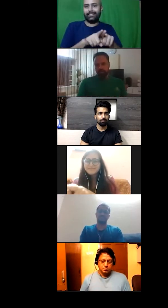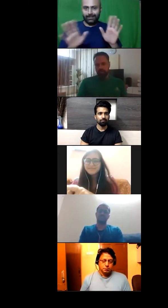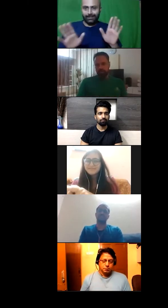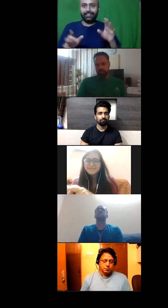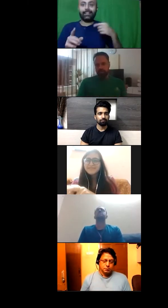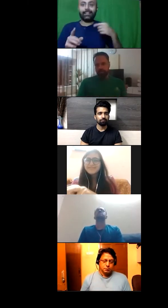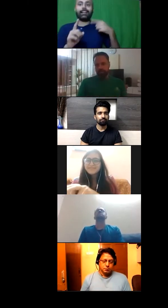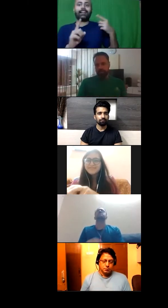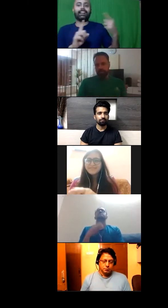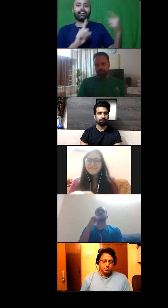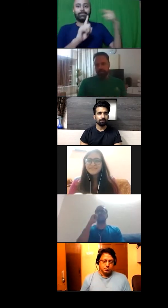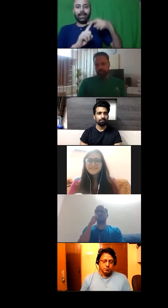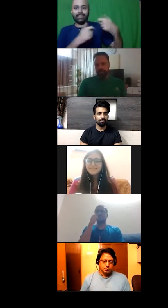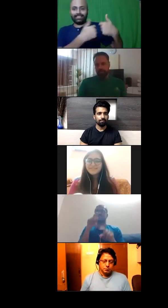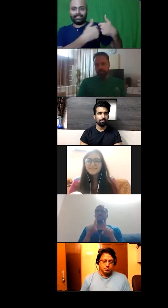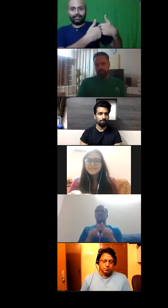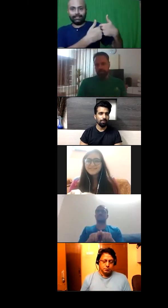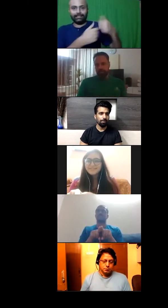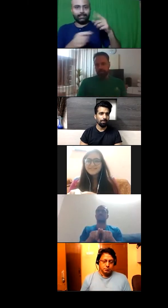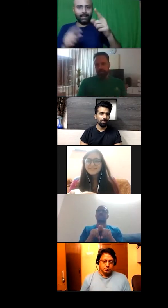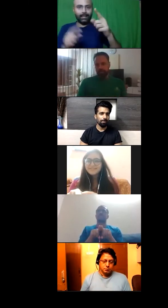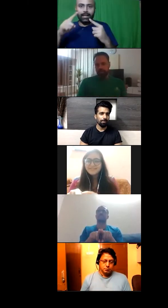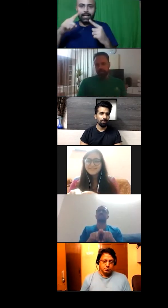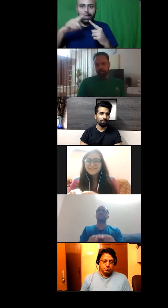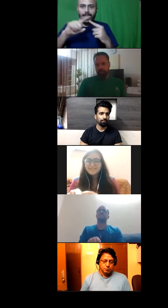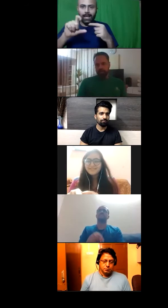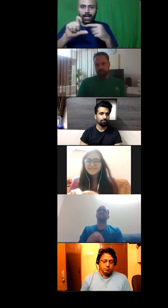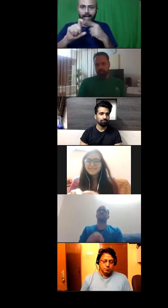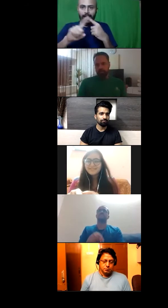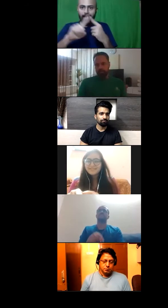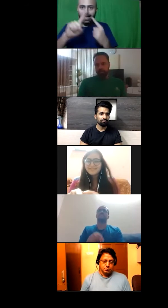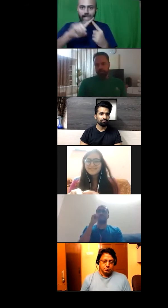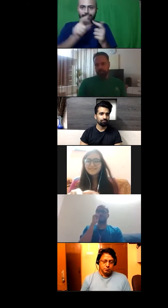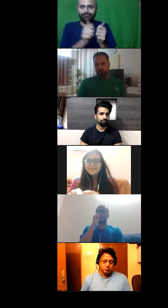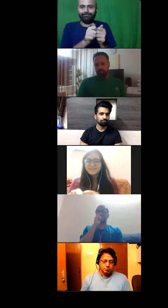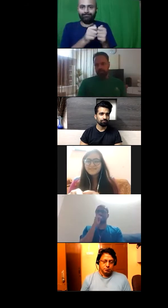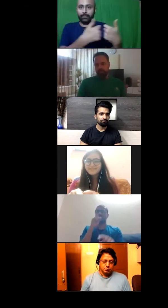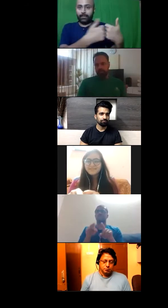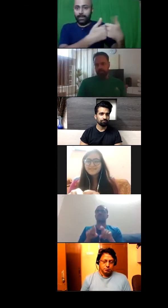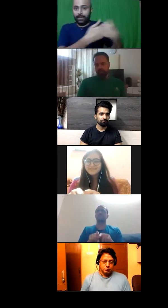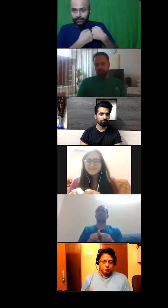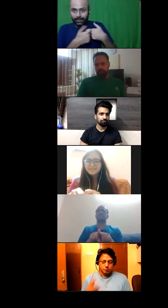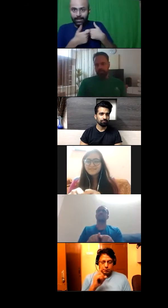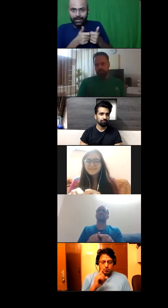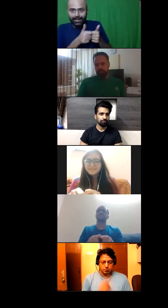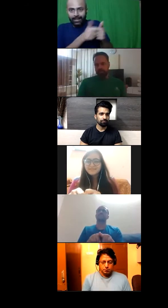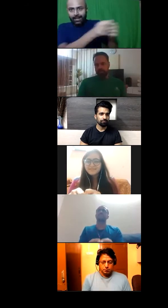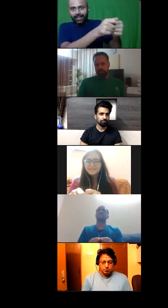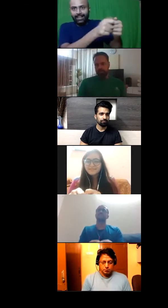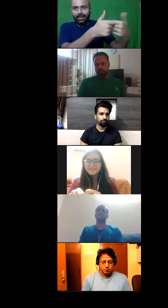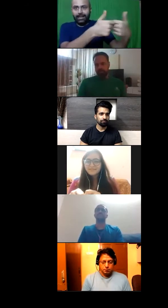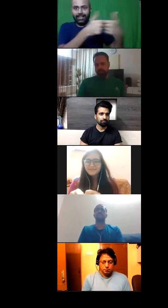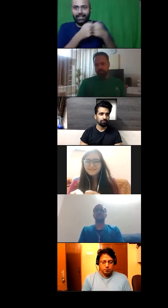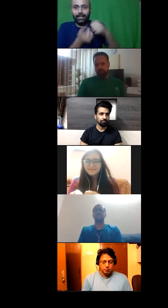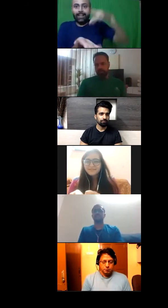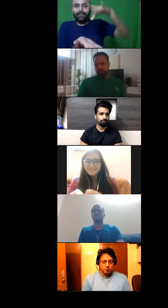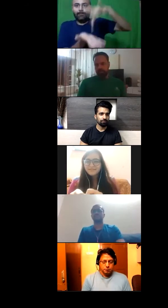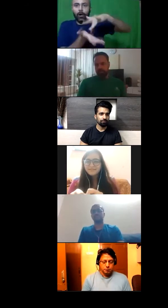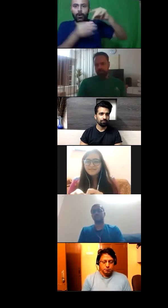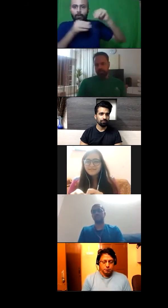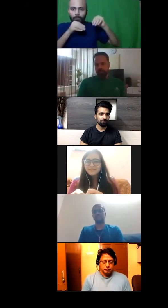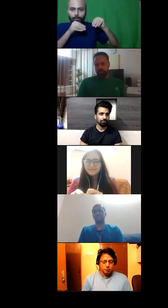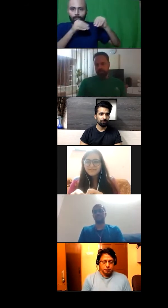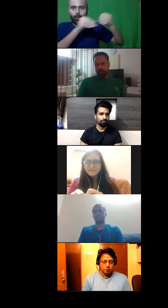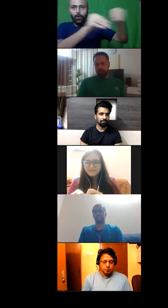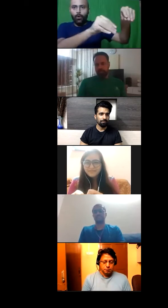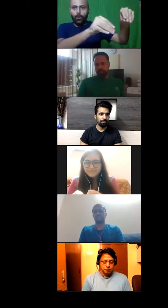girlfriend, we'll have the index finger on the nose, and then we'll use. So for text,